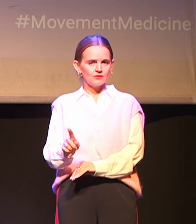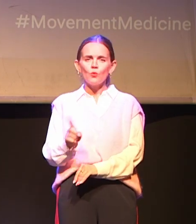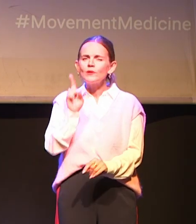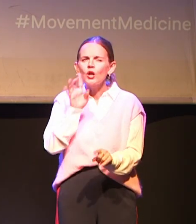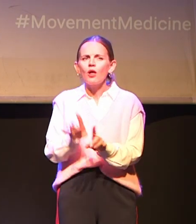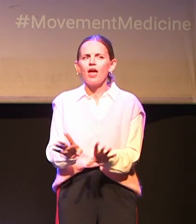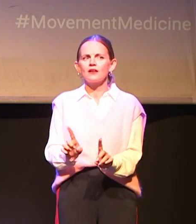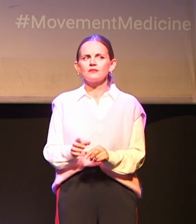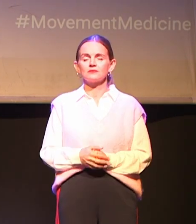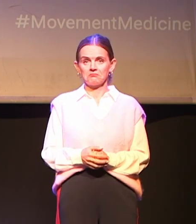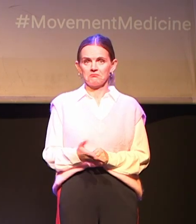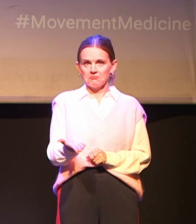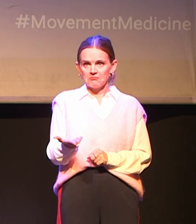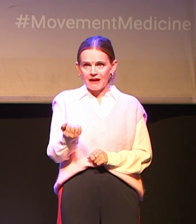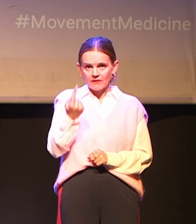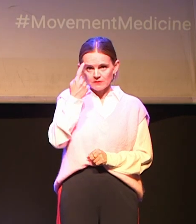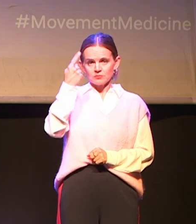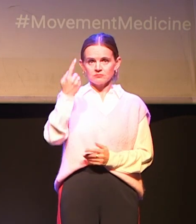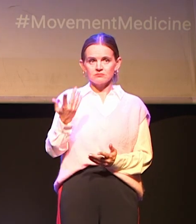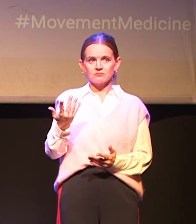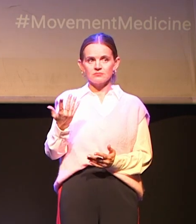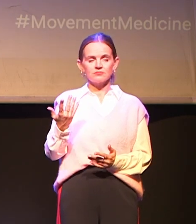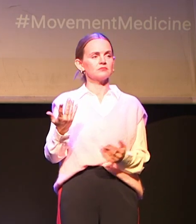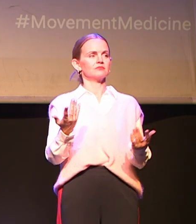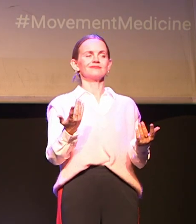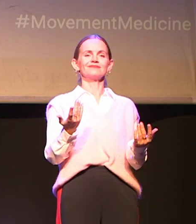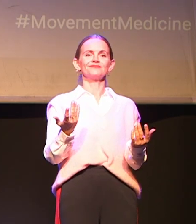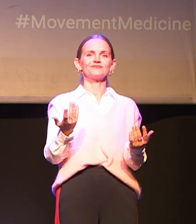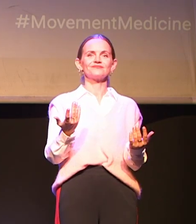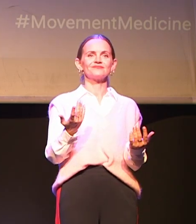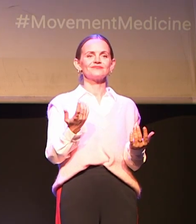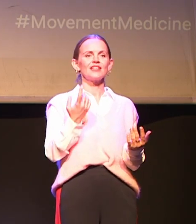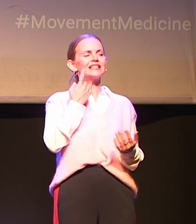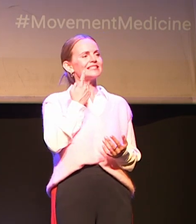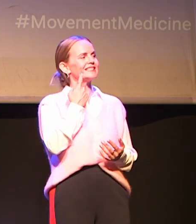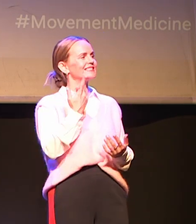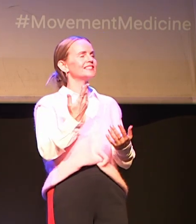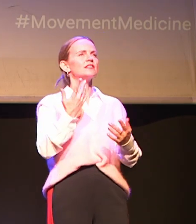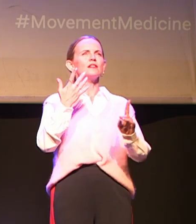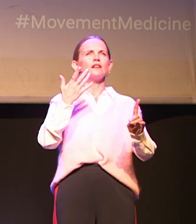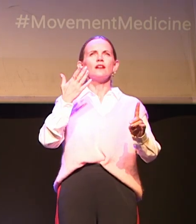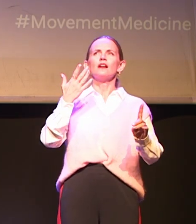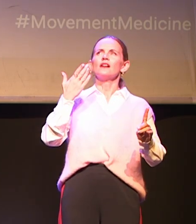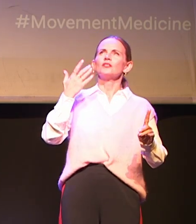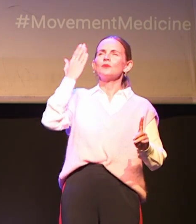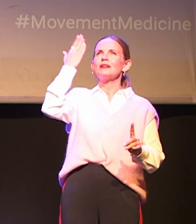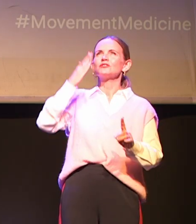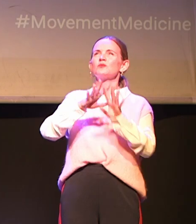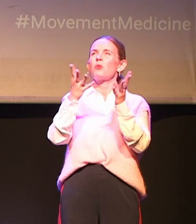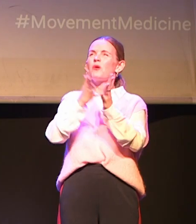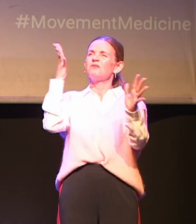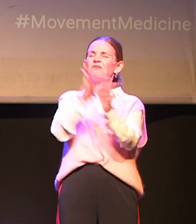it? And just knowing that we it's easier for us to be like, I can imagine the world done easier than I